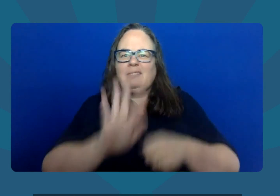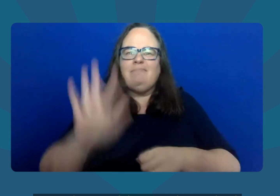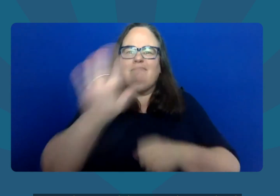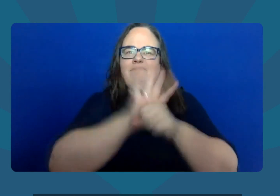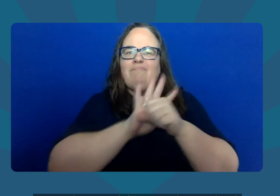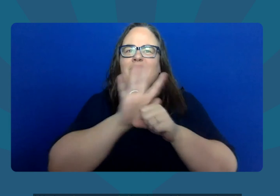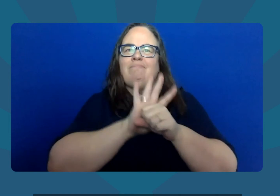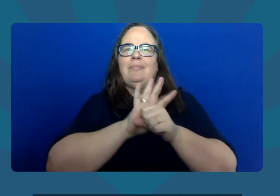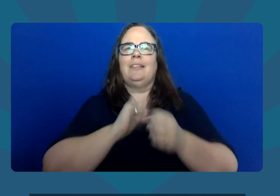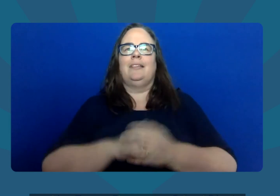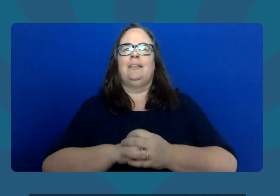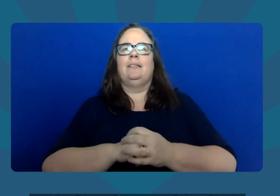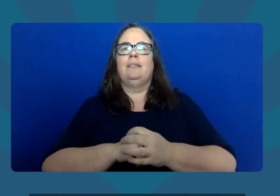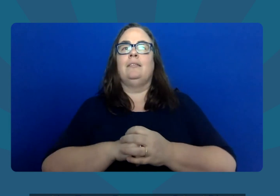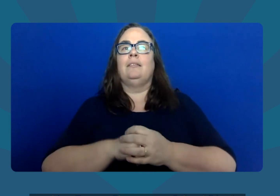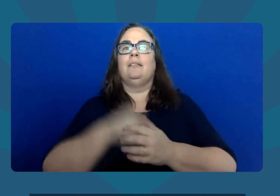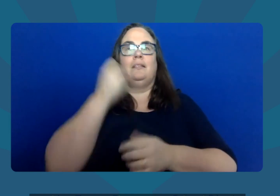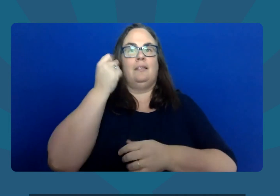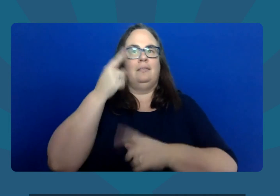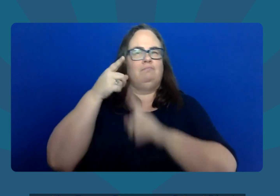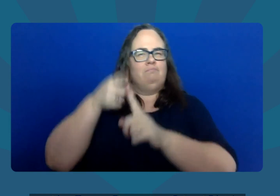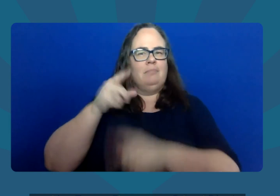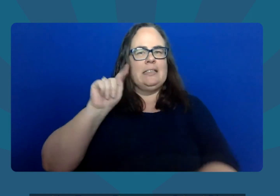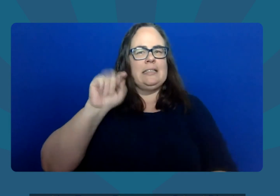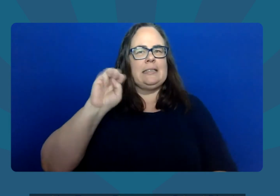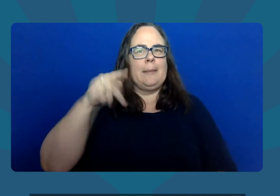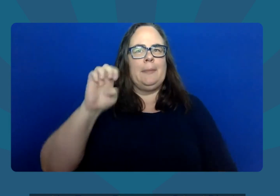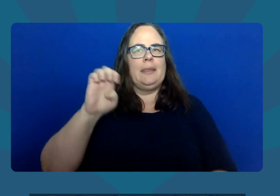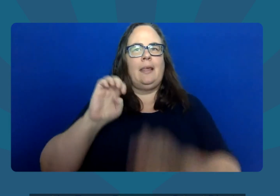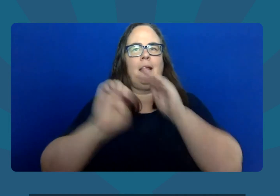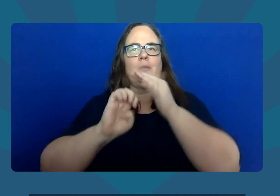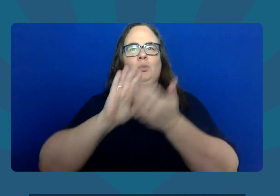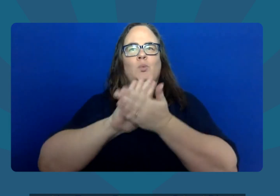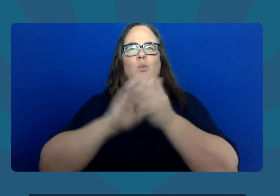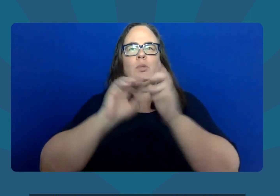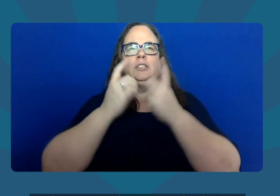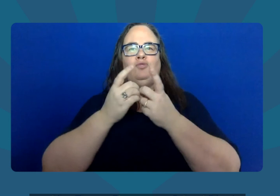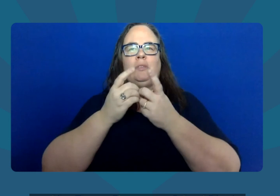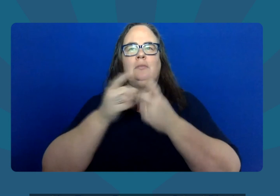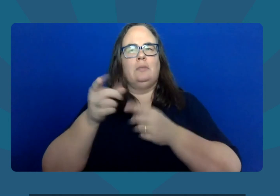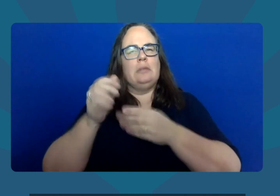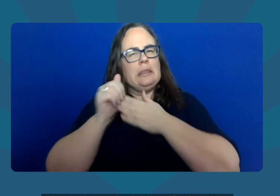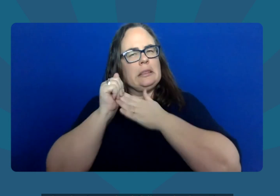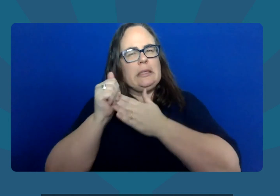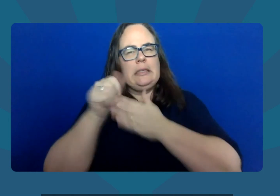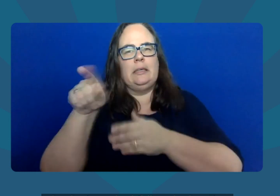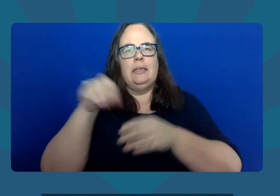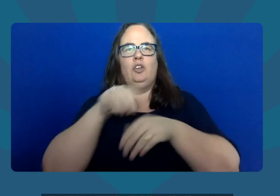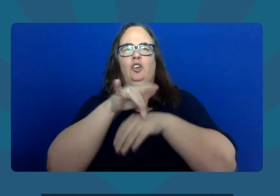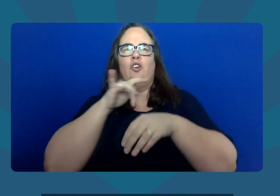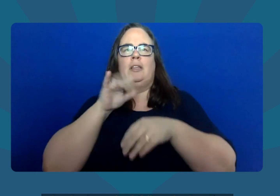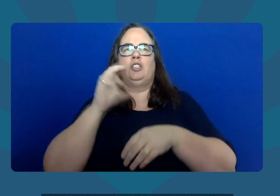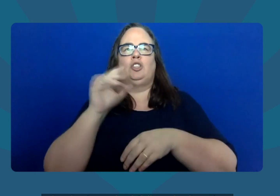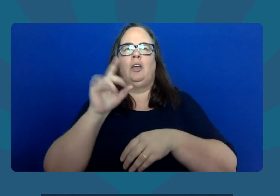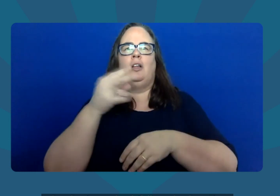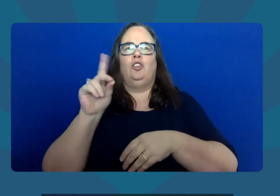preschool, marking Tempe Elementary School District a leader